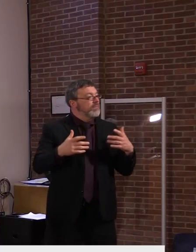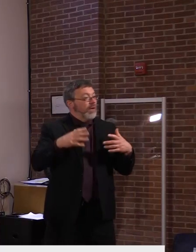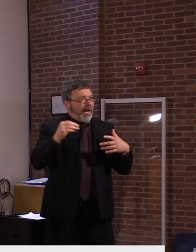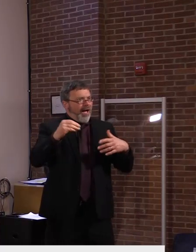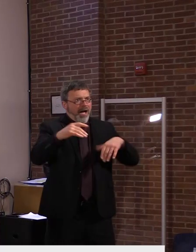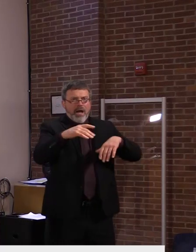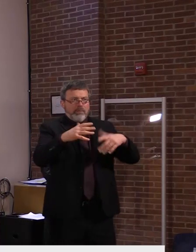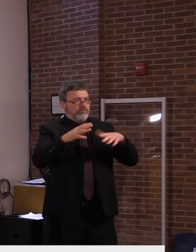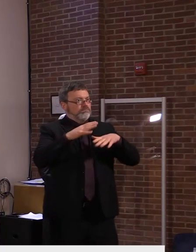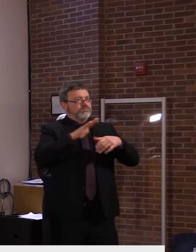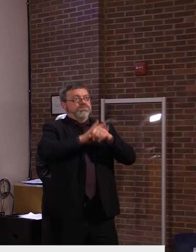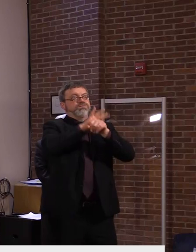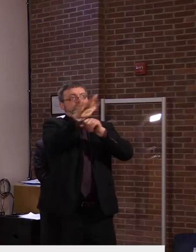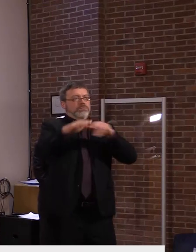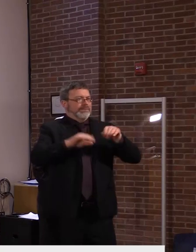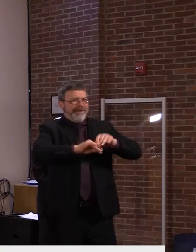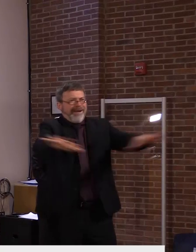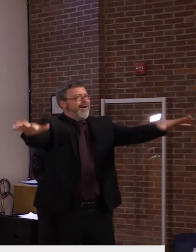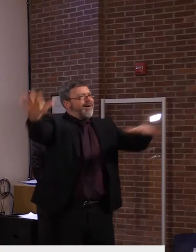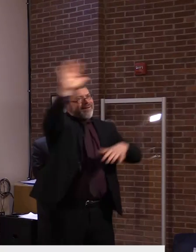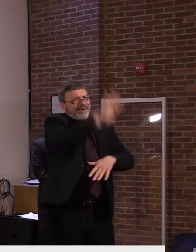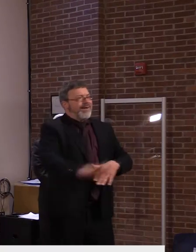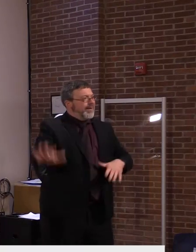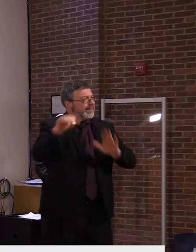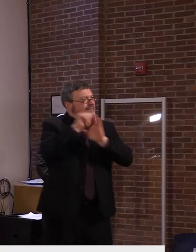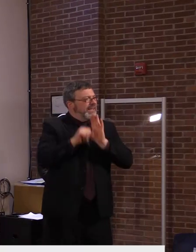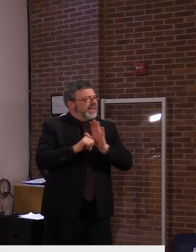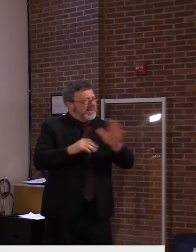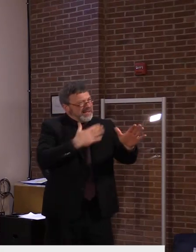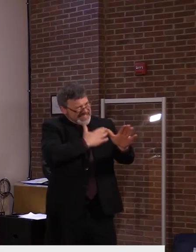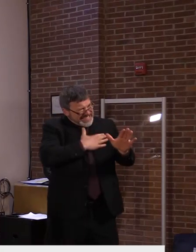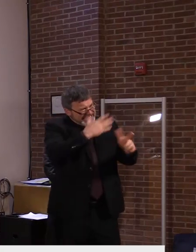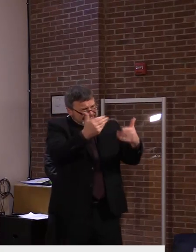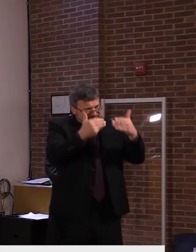make your appointment today. Visit